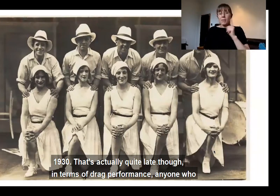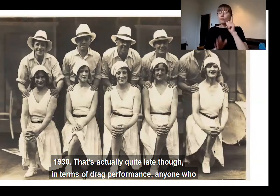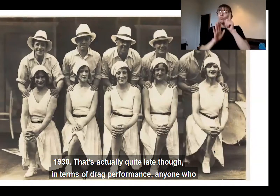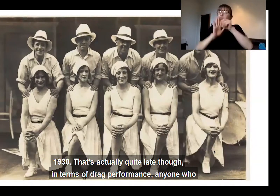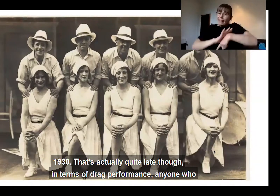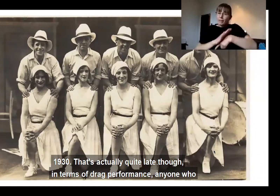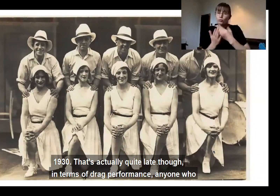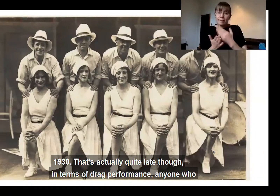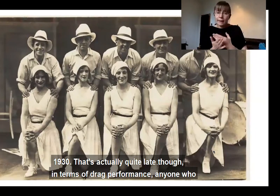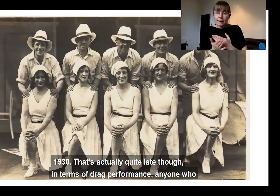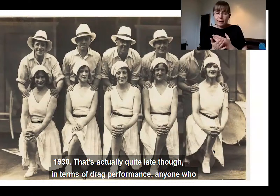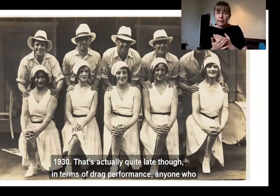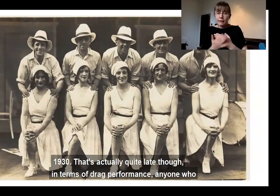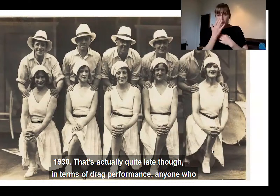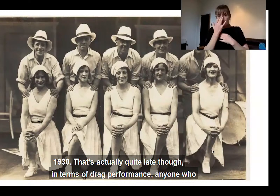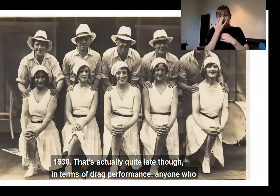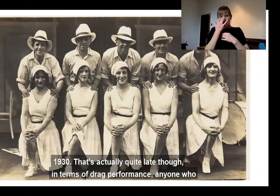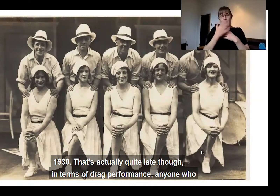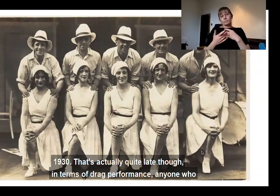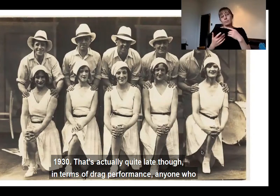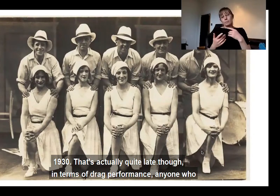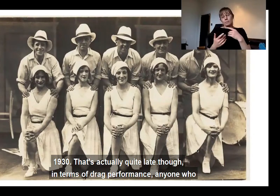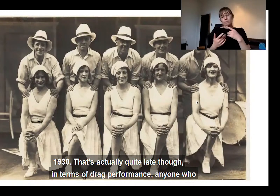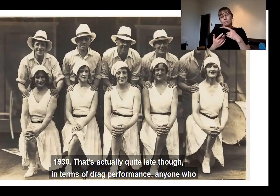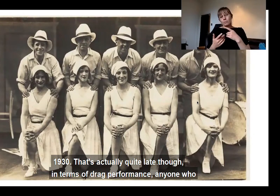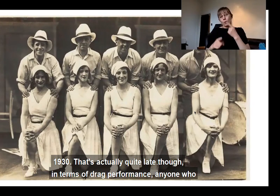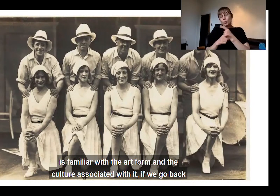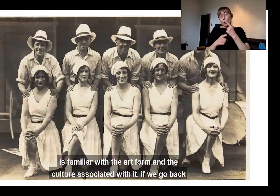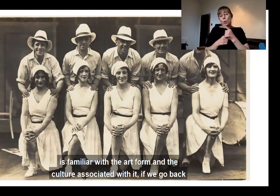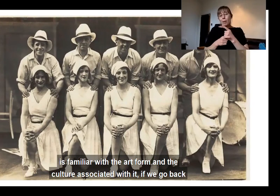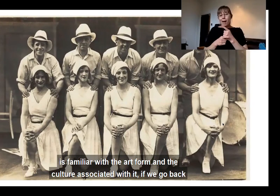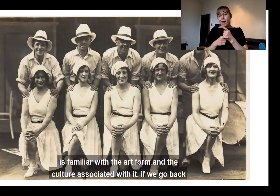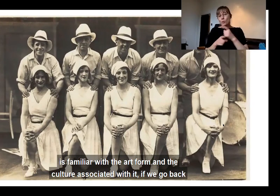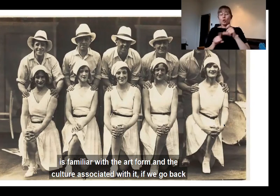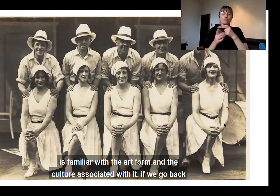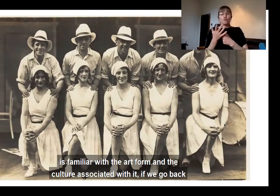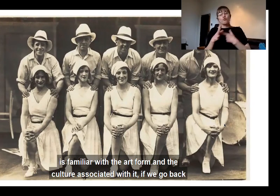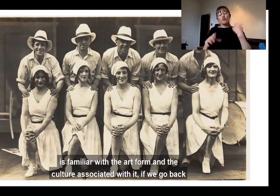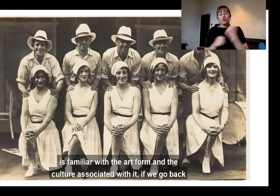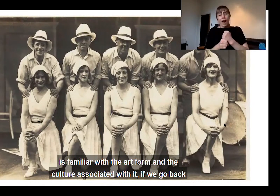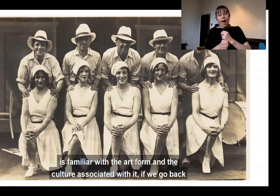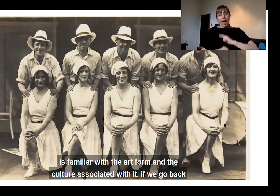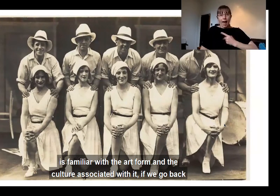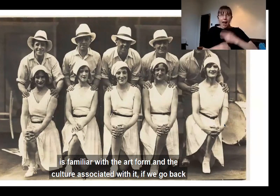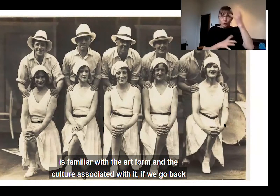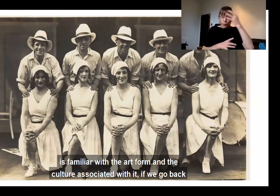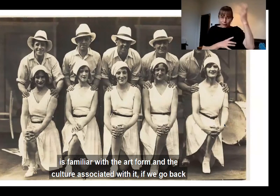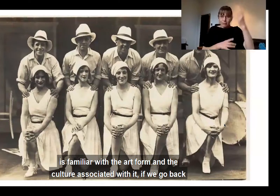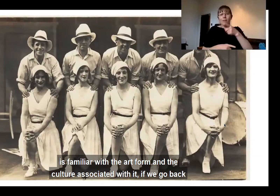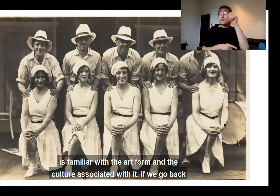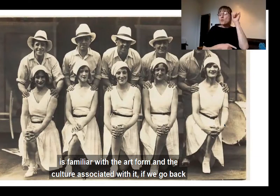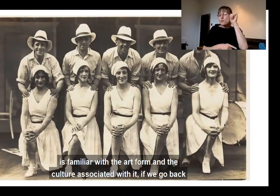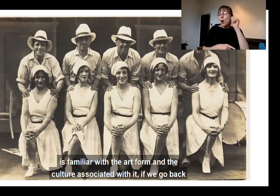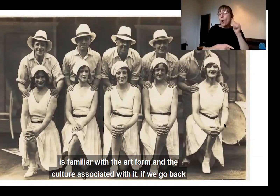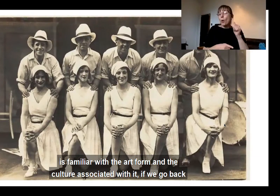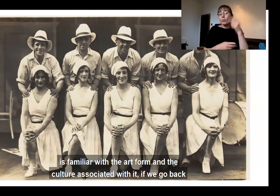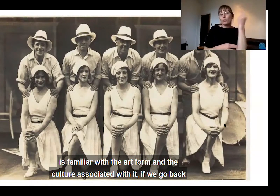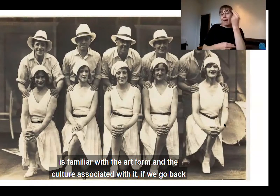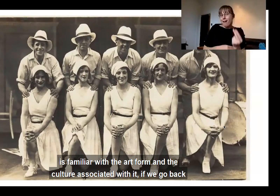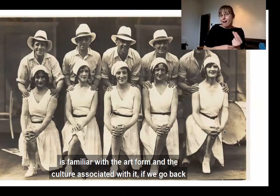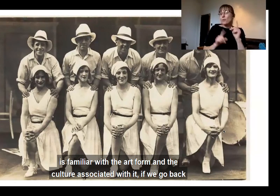though. In terms of drag performance, anyone who is familiar with the art